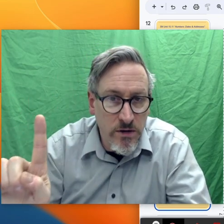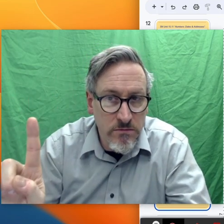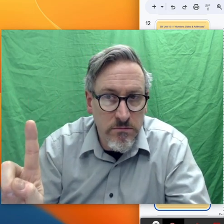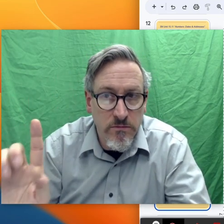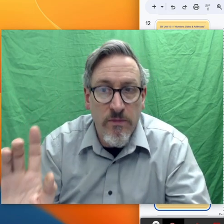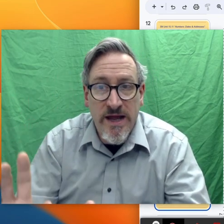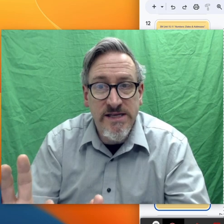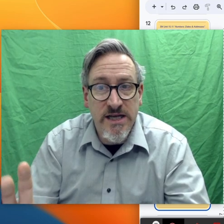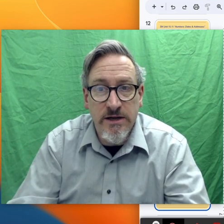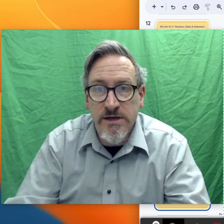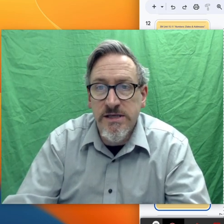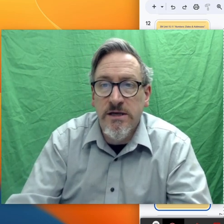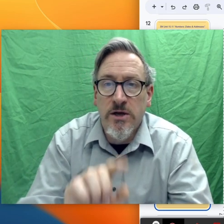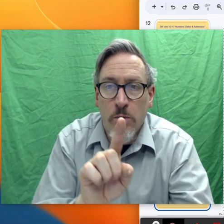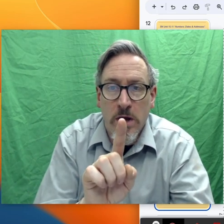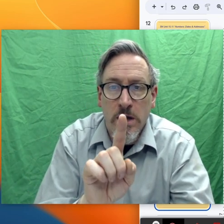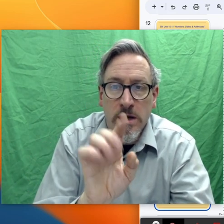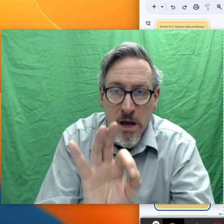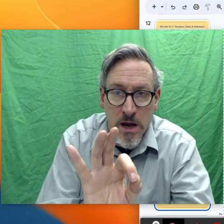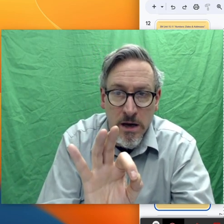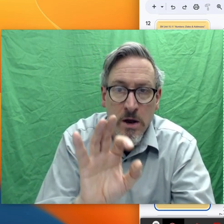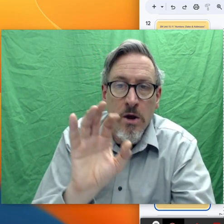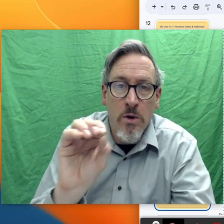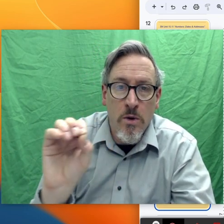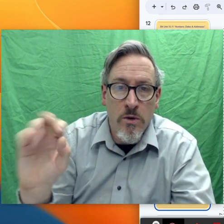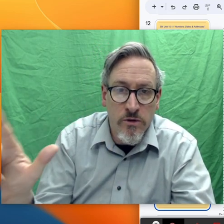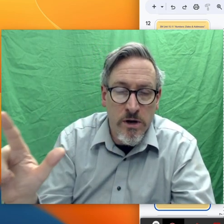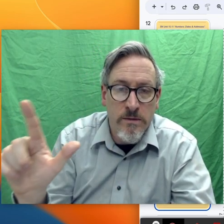51. That's the clearest.